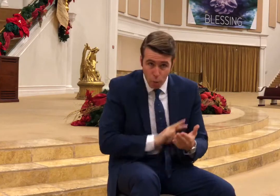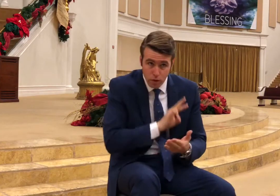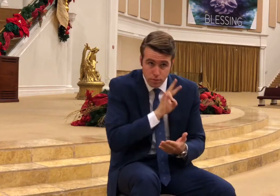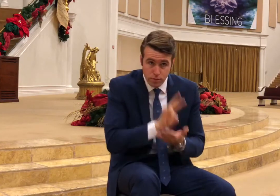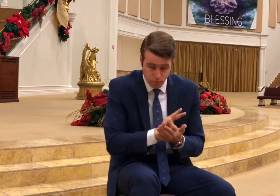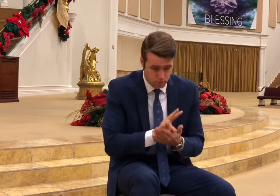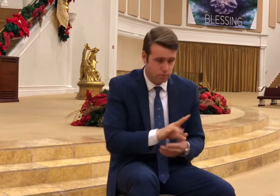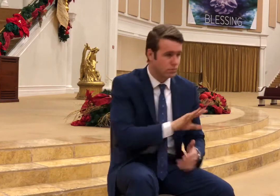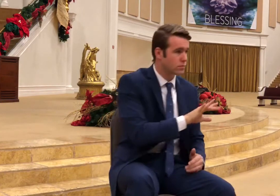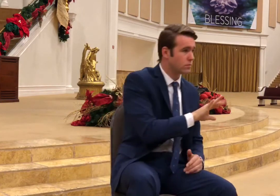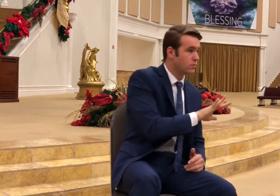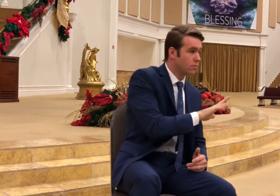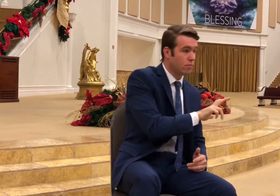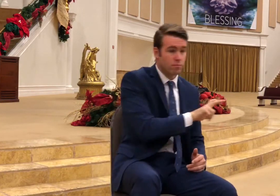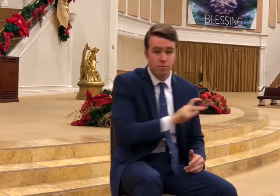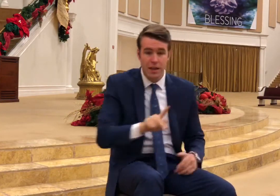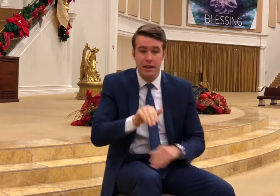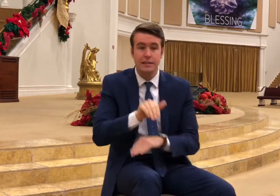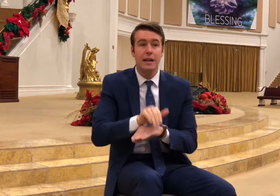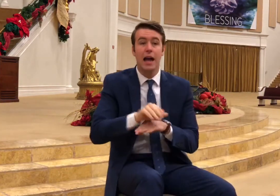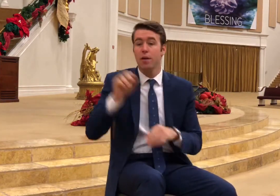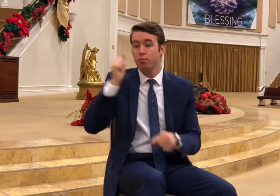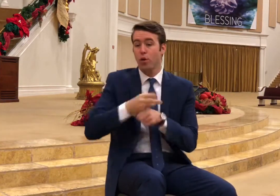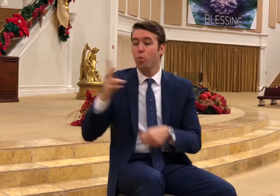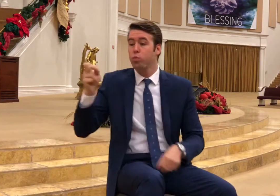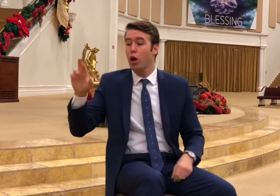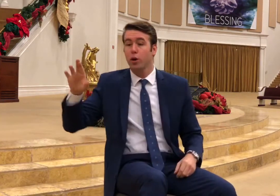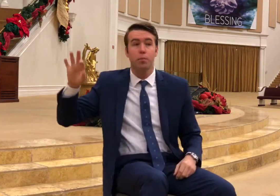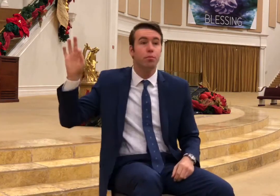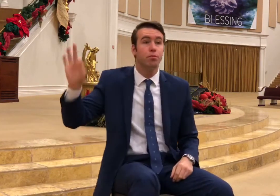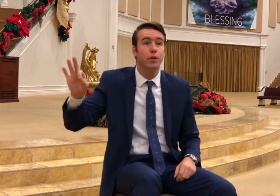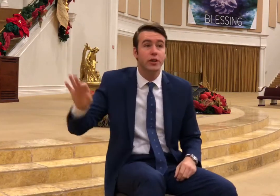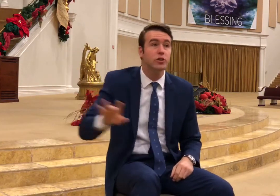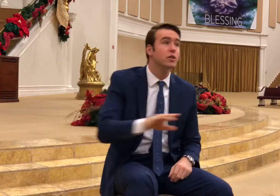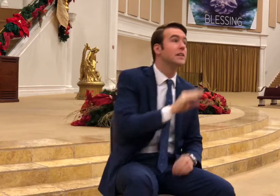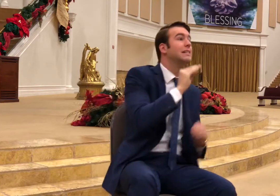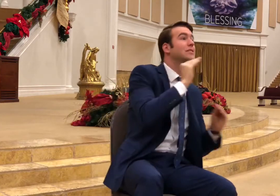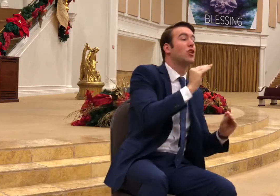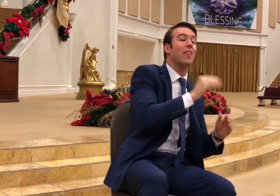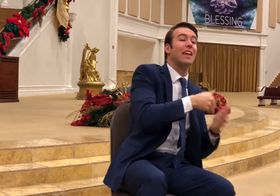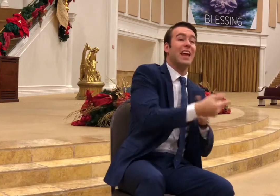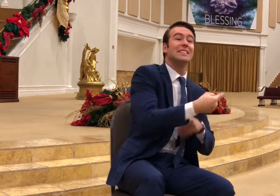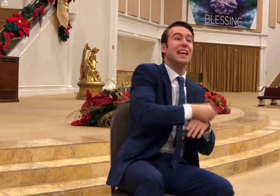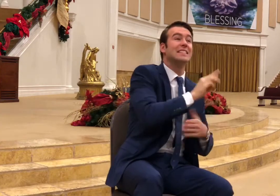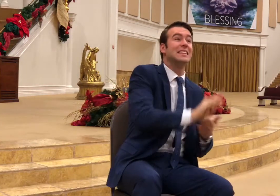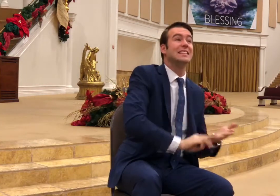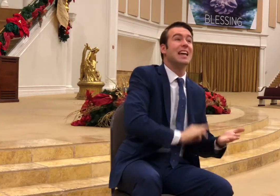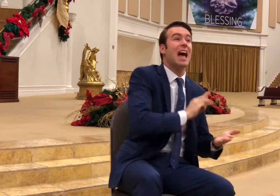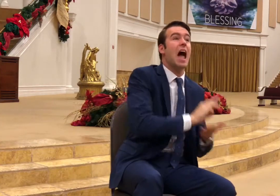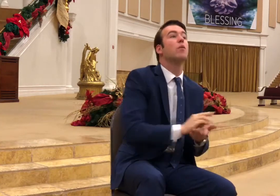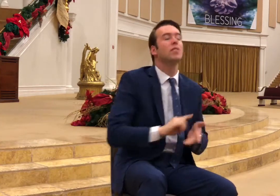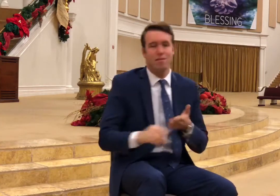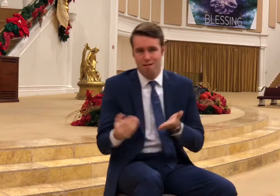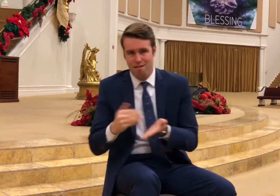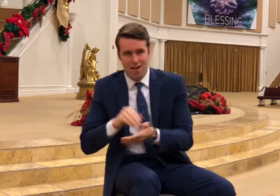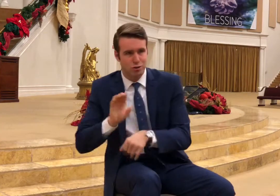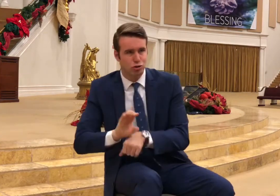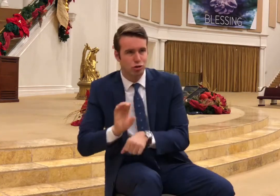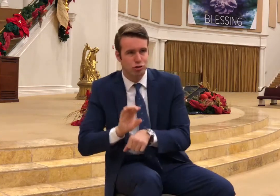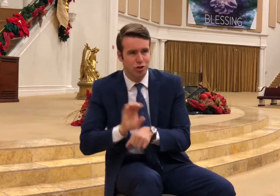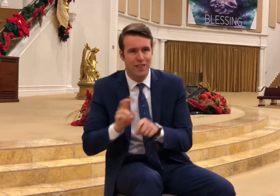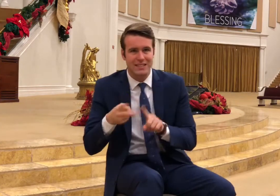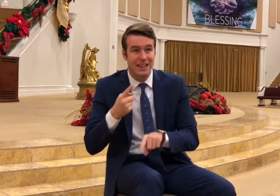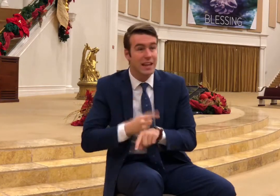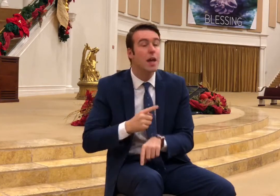back that night for church. Brother Doug Walker preached. We came back the next day. I taught for 6 hours. And then we had church again. And